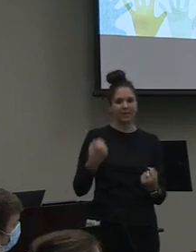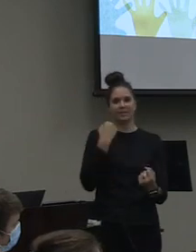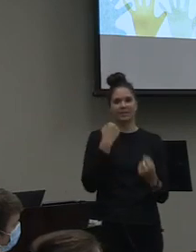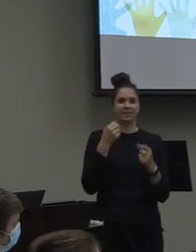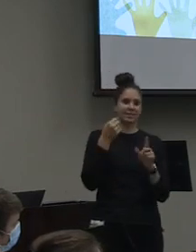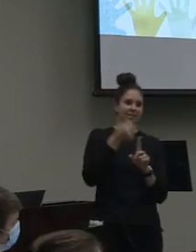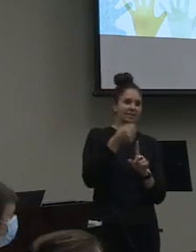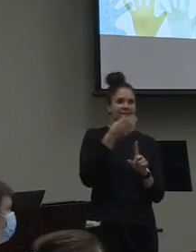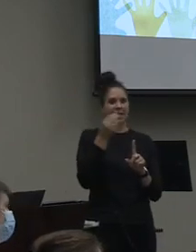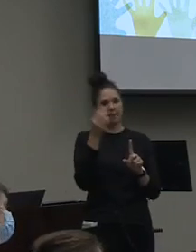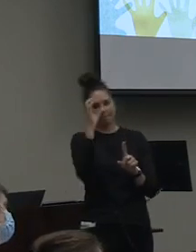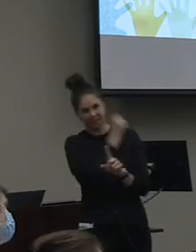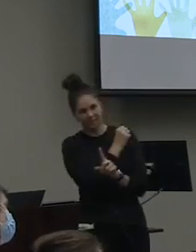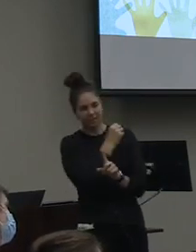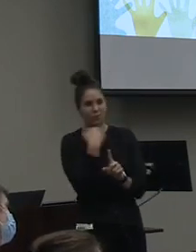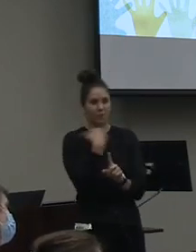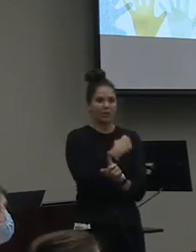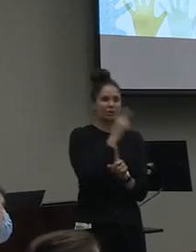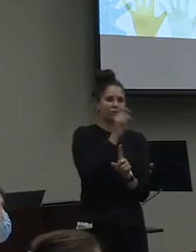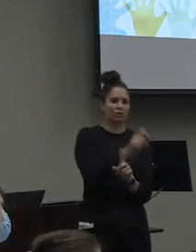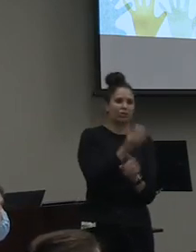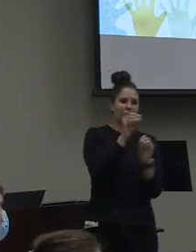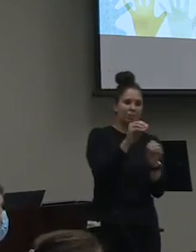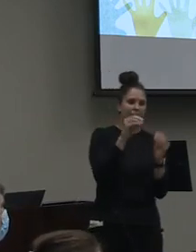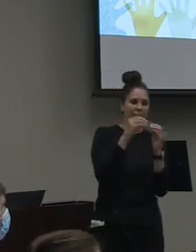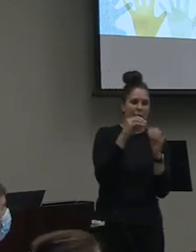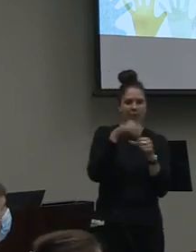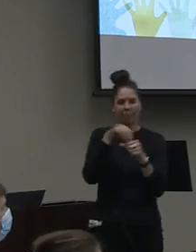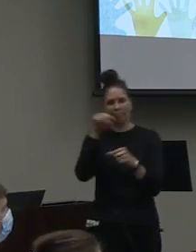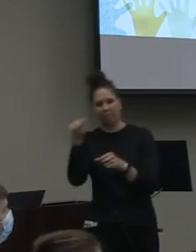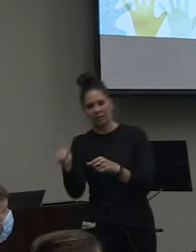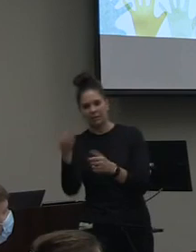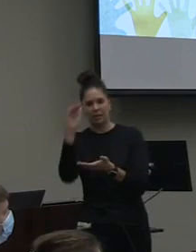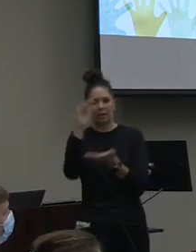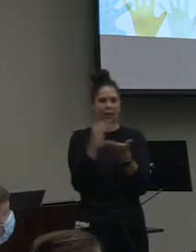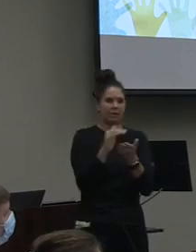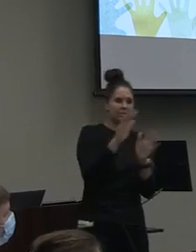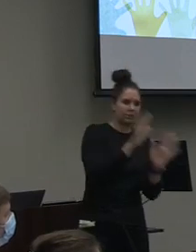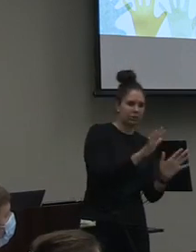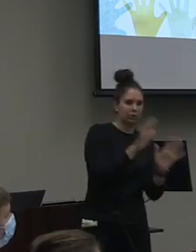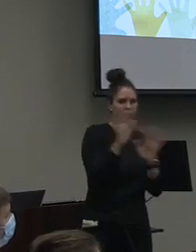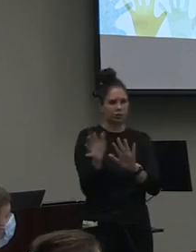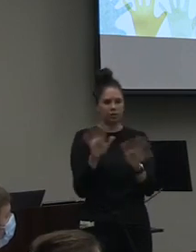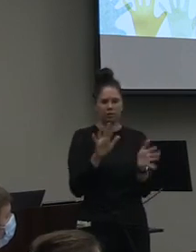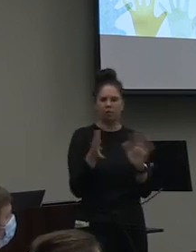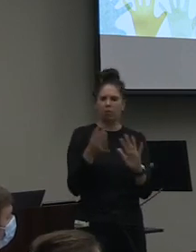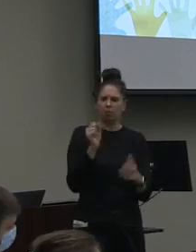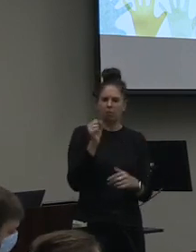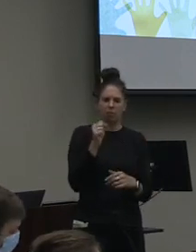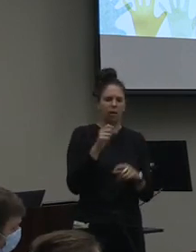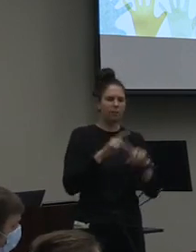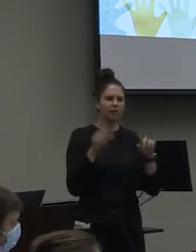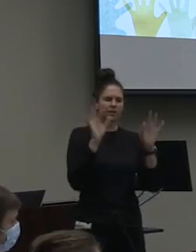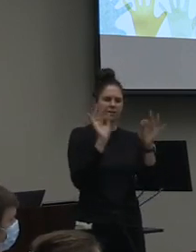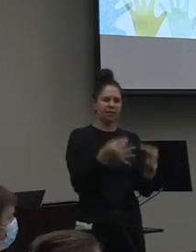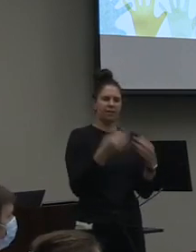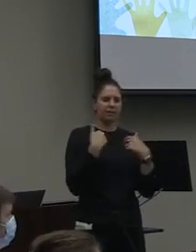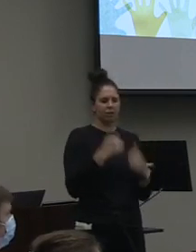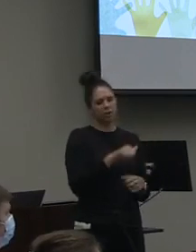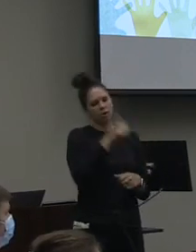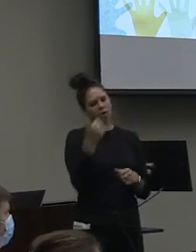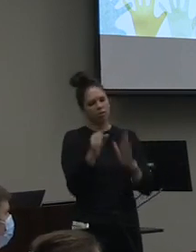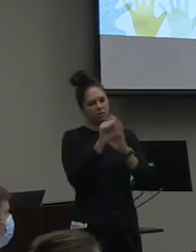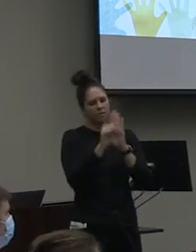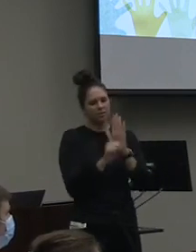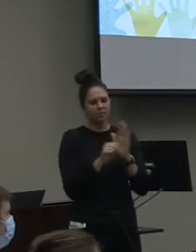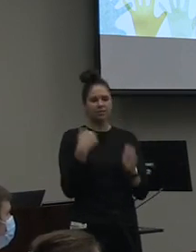few misses too. They're like, we should have put more in this and maybe a little less here. But definitely there are other states